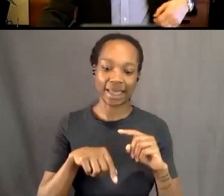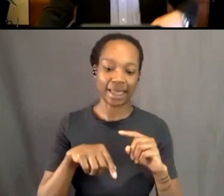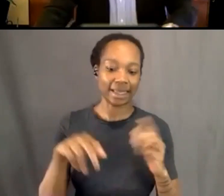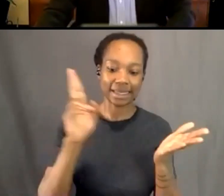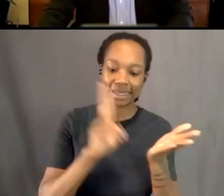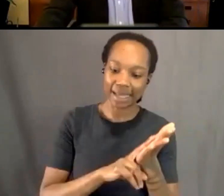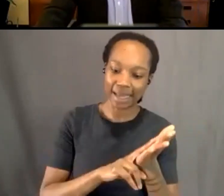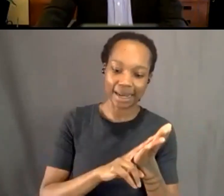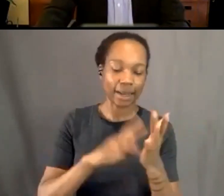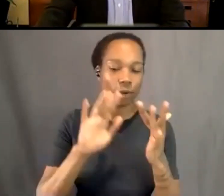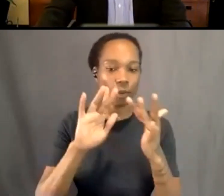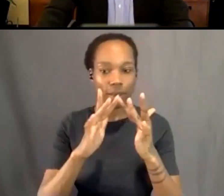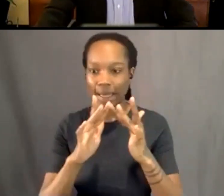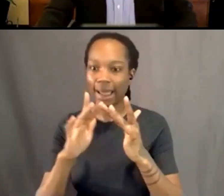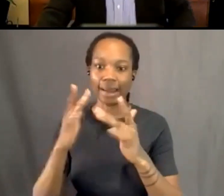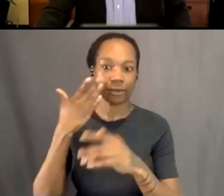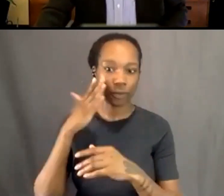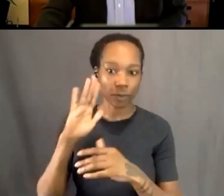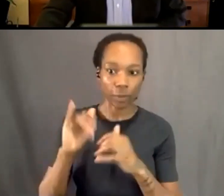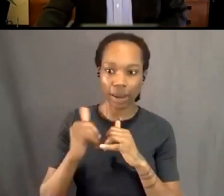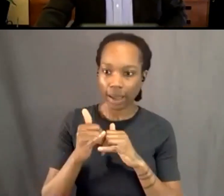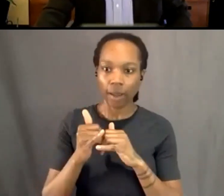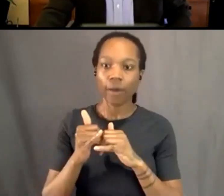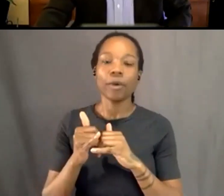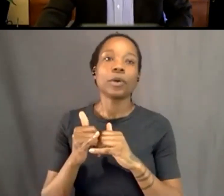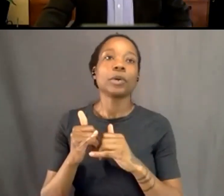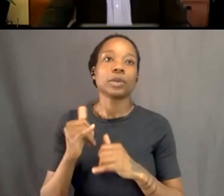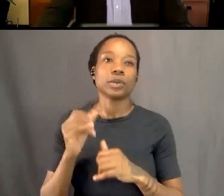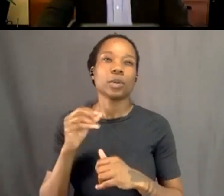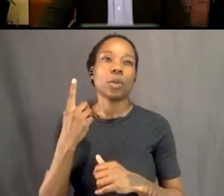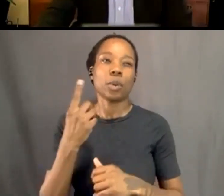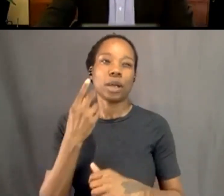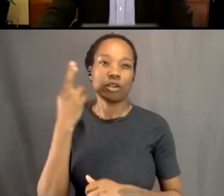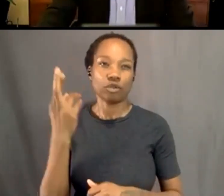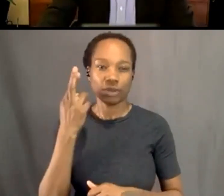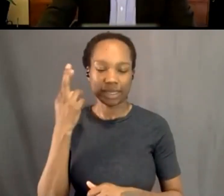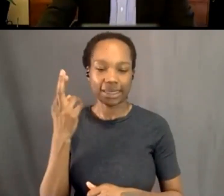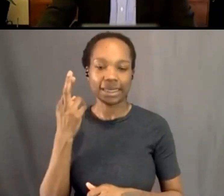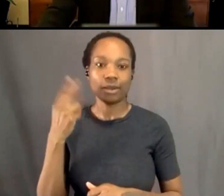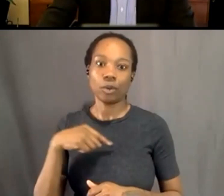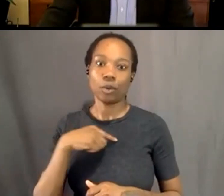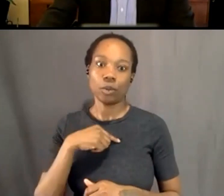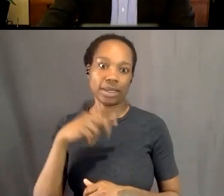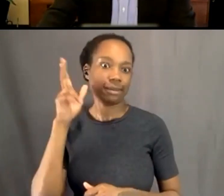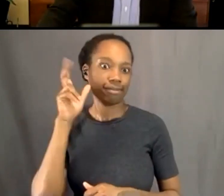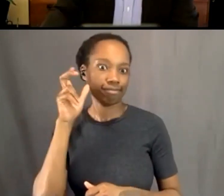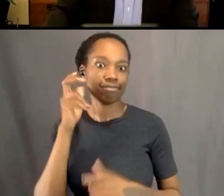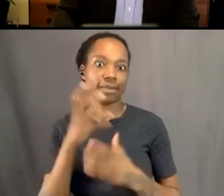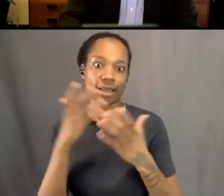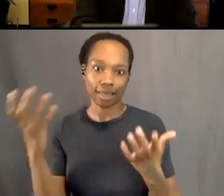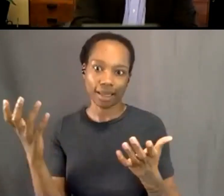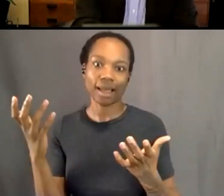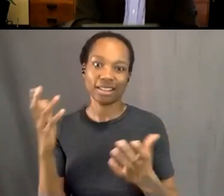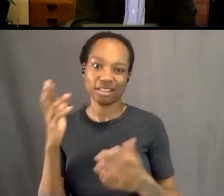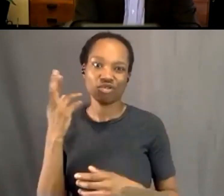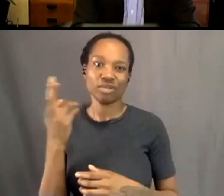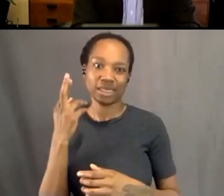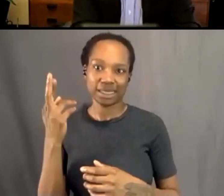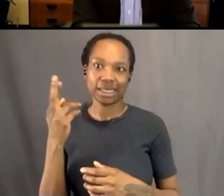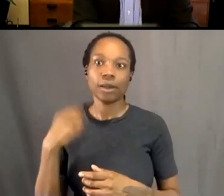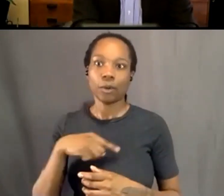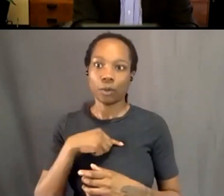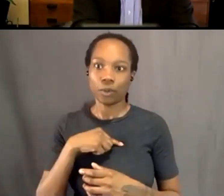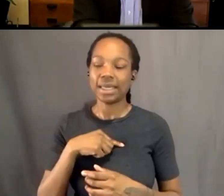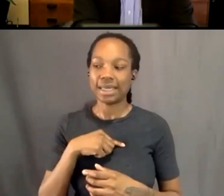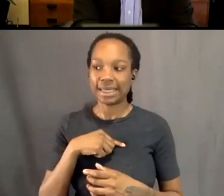don't know how. So one of the reasons that, and we hear that a lot. So that's one of the reasons that we have